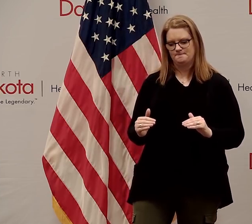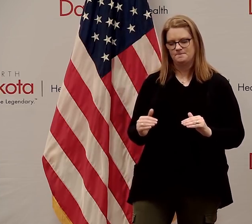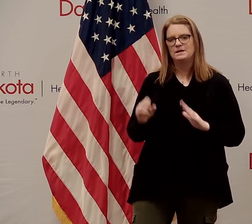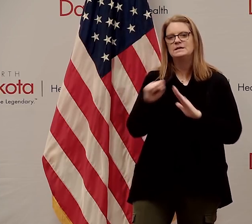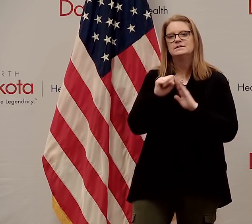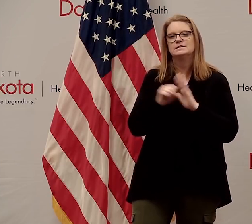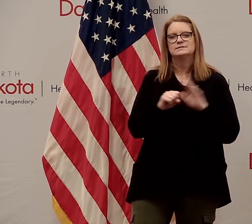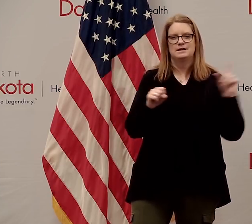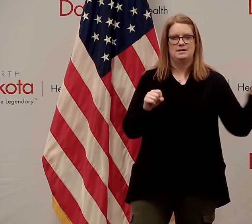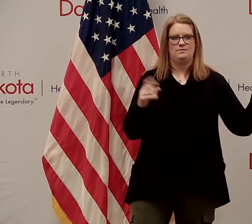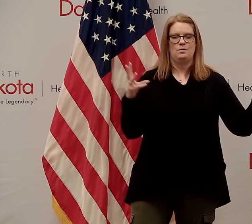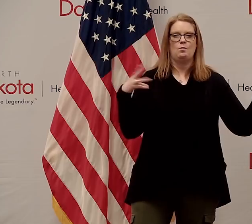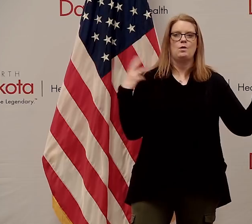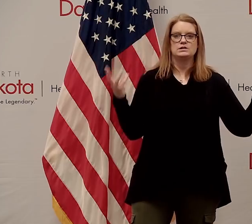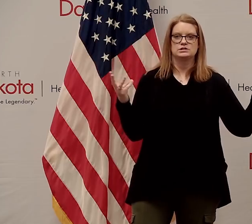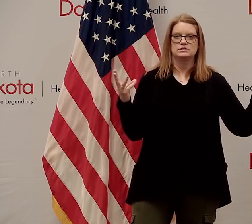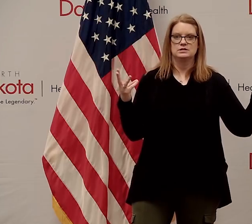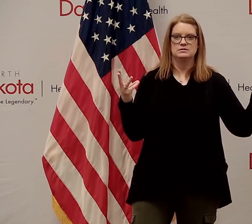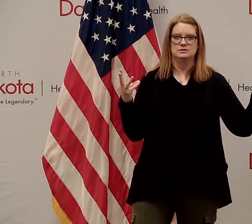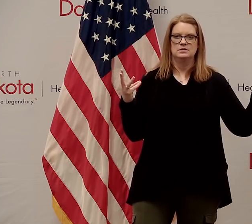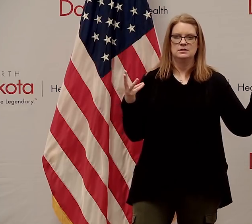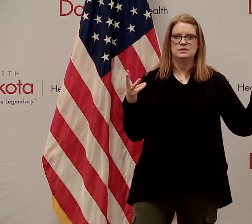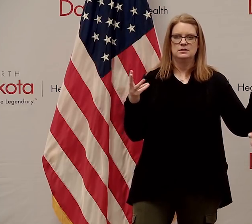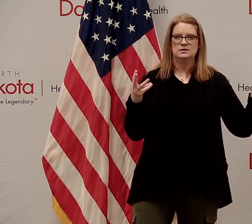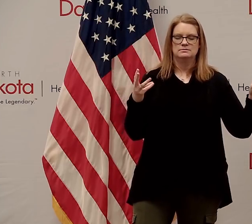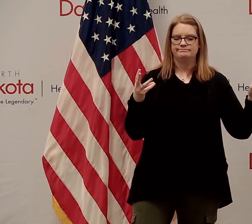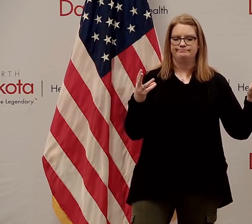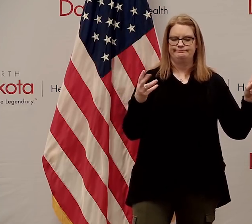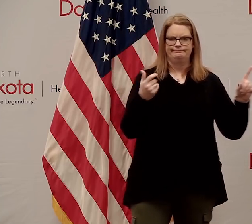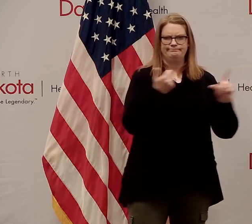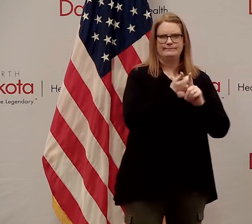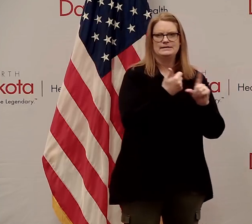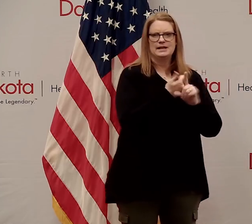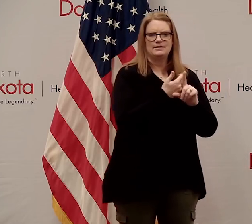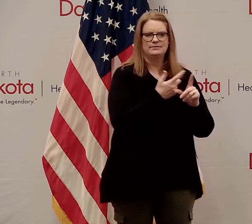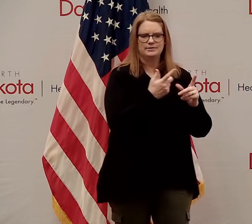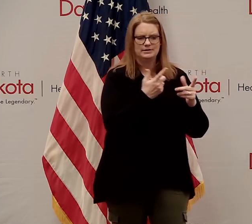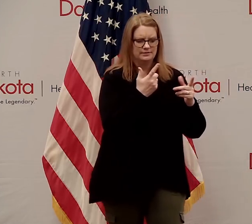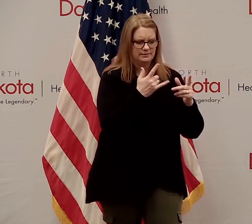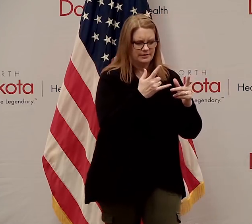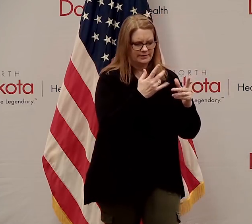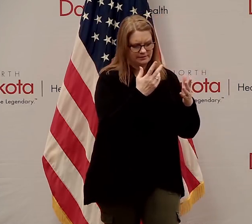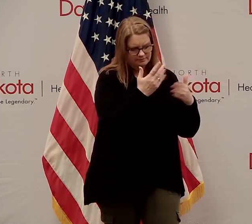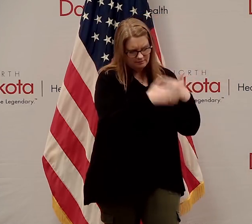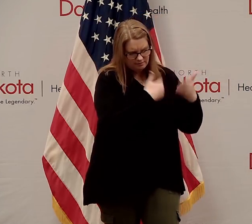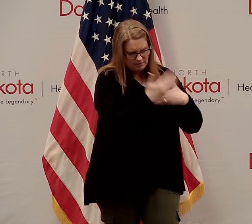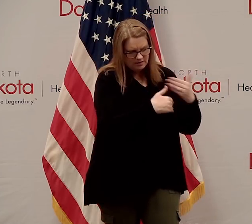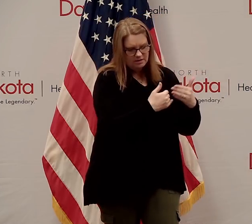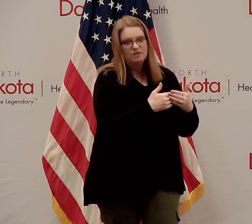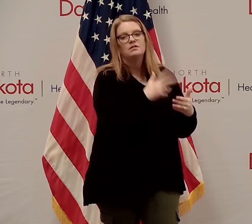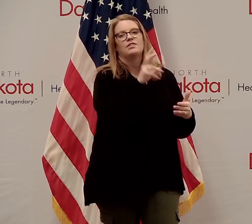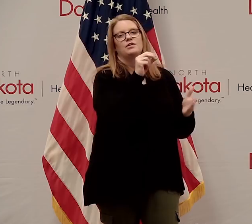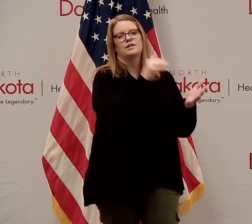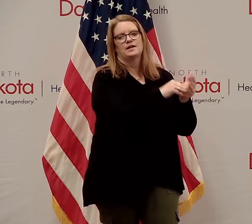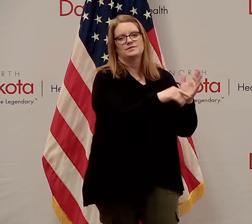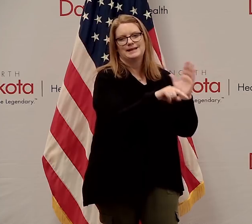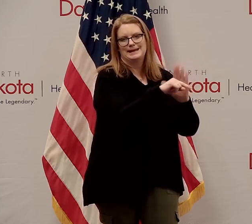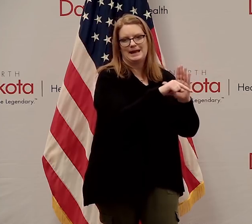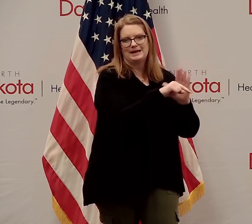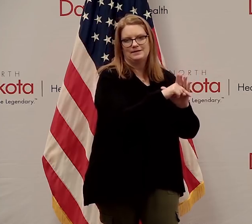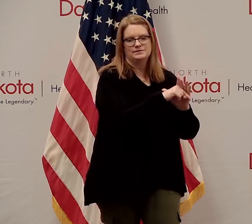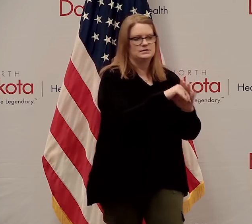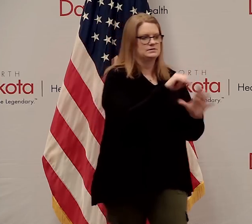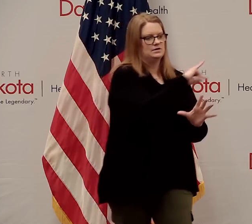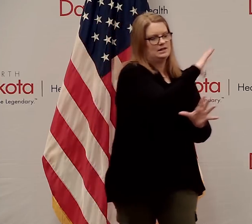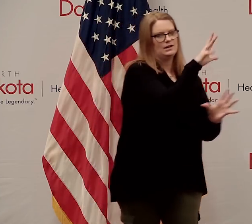state of Washington found had data cleanup. They came up with 30,000 tests negatives that they hadn't had. They dumped it